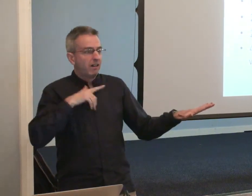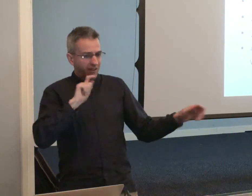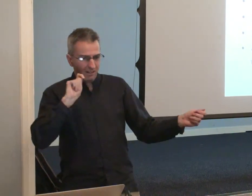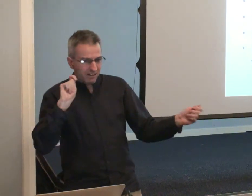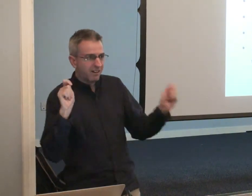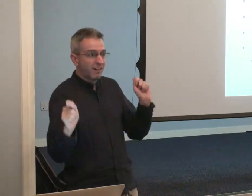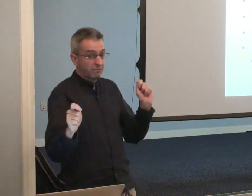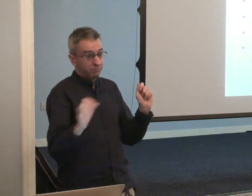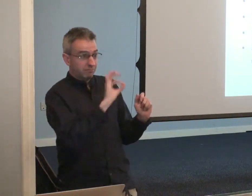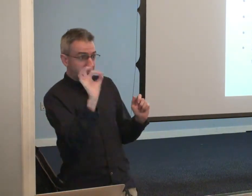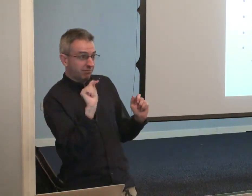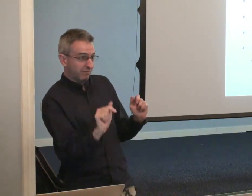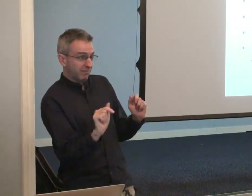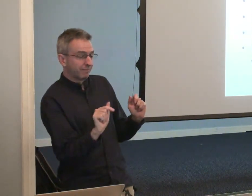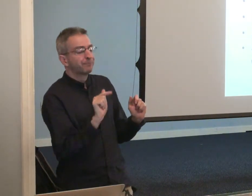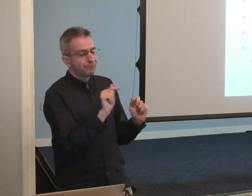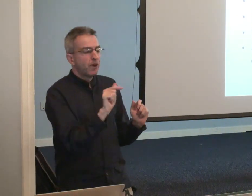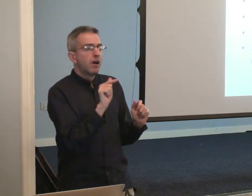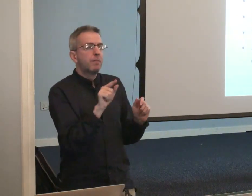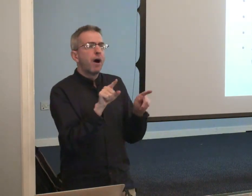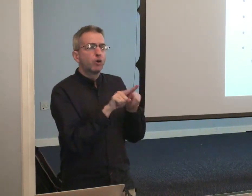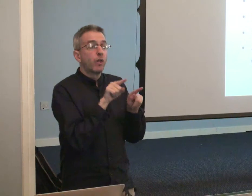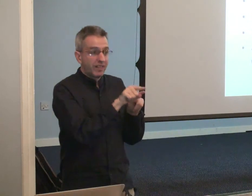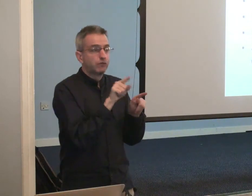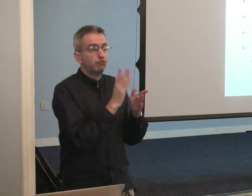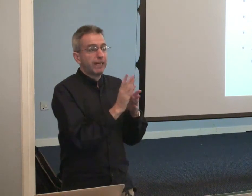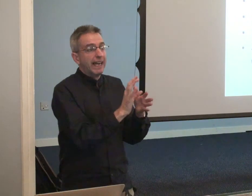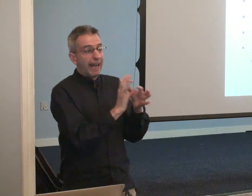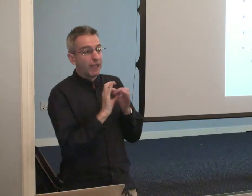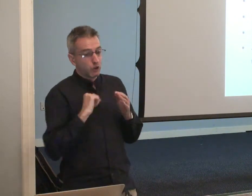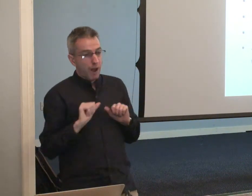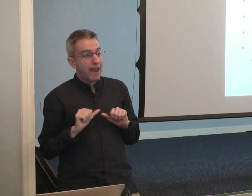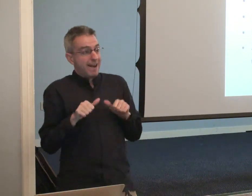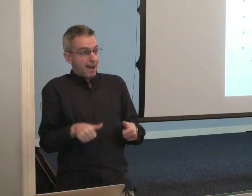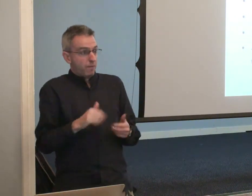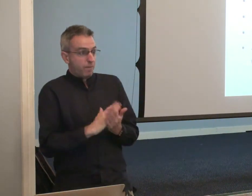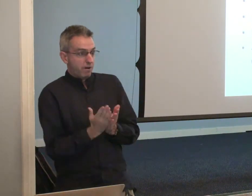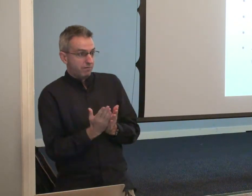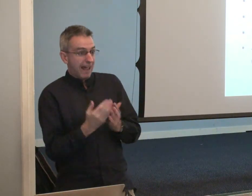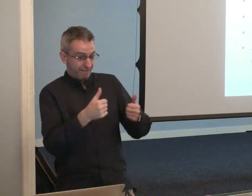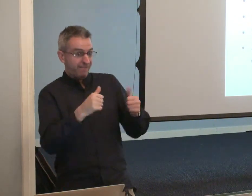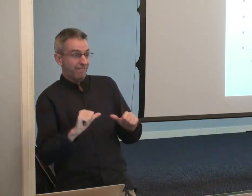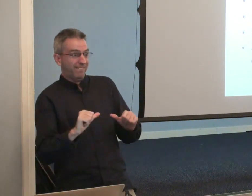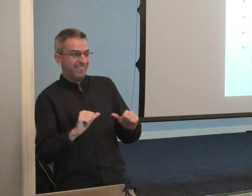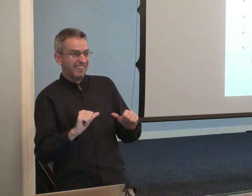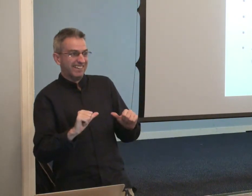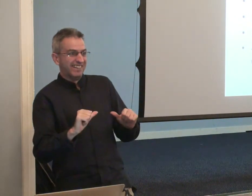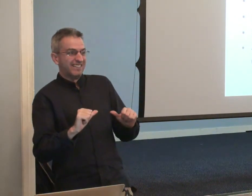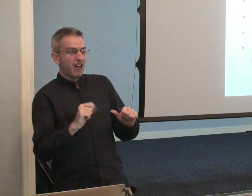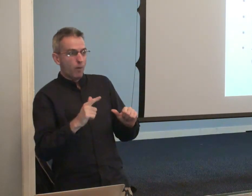that this could happen. Now, can it happen on a wider scale? I don't know. It's a good question. And I think it's probably linked to the next